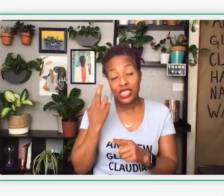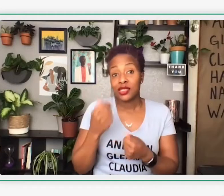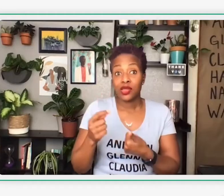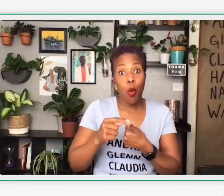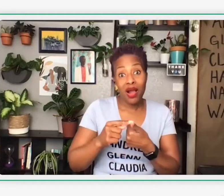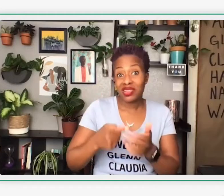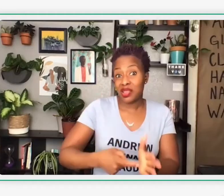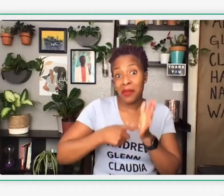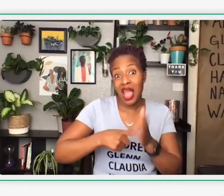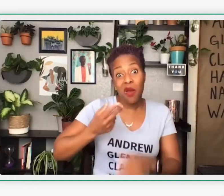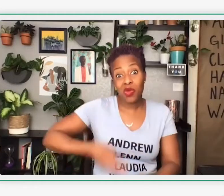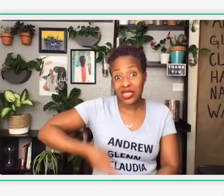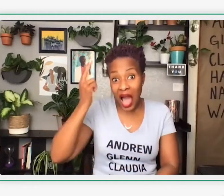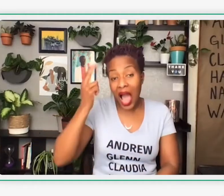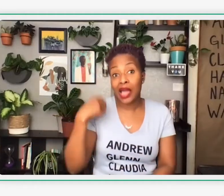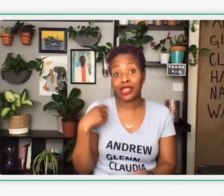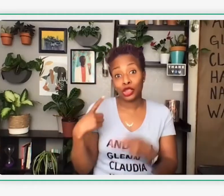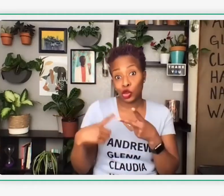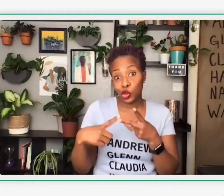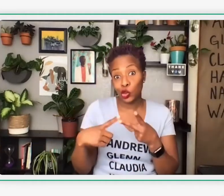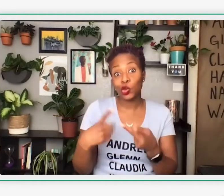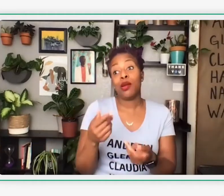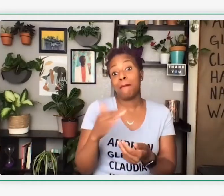not able to take advantage of that resource.